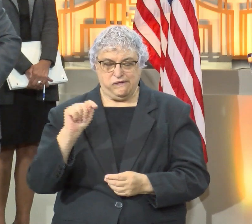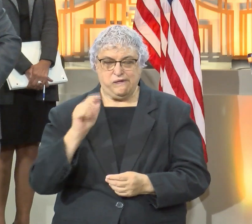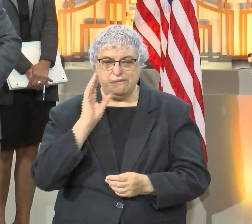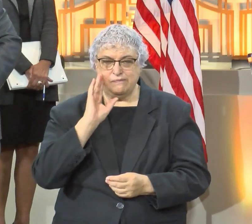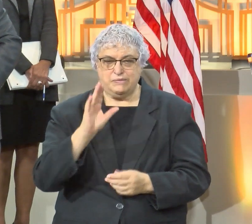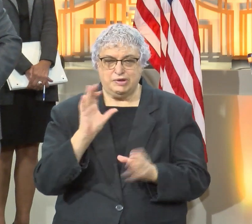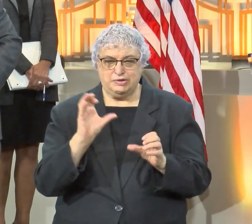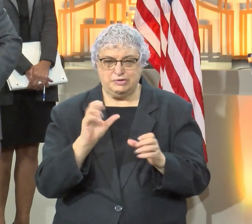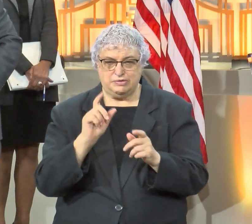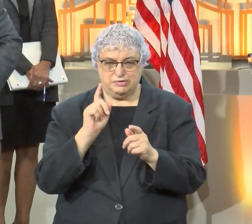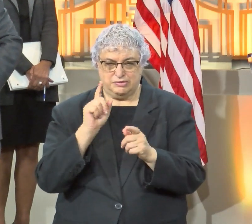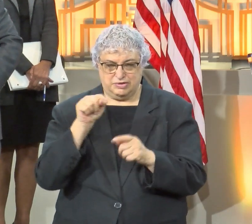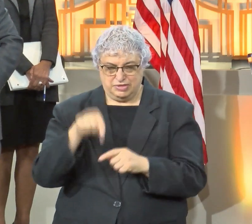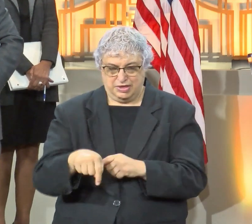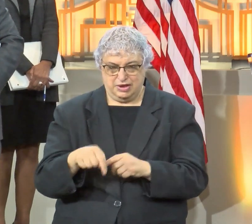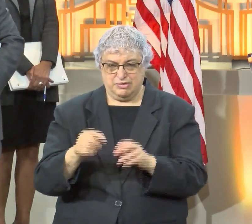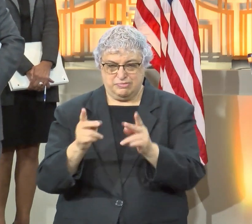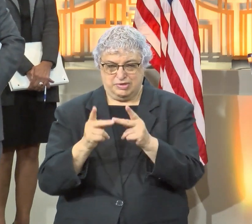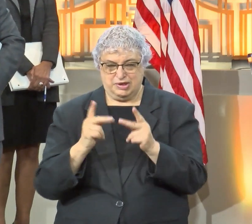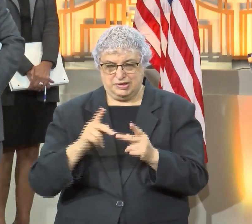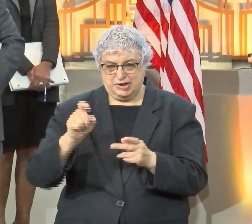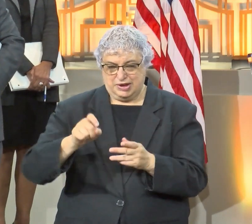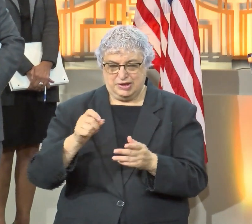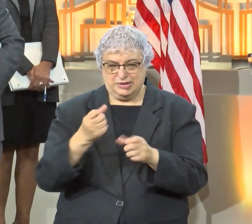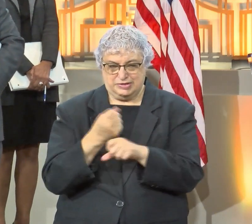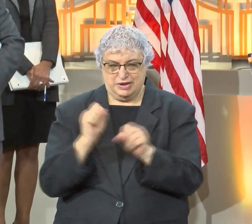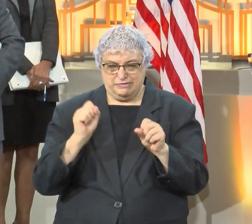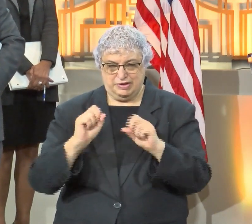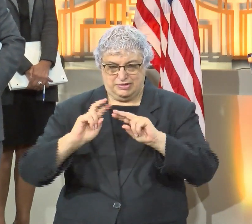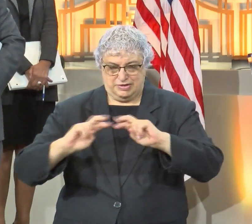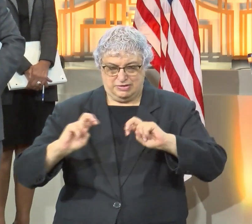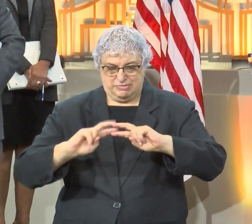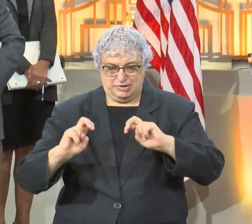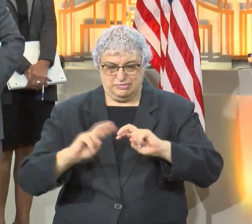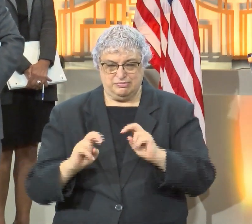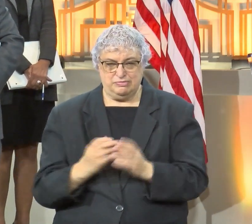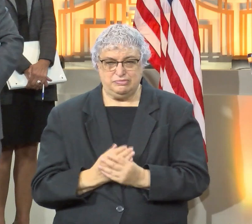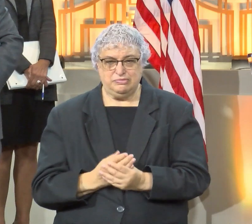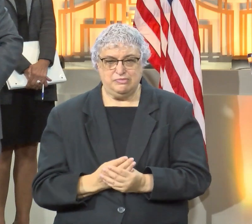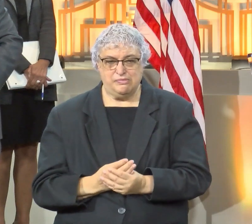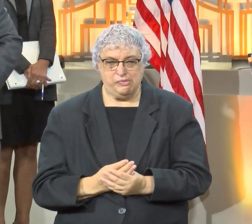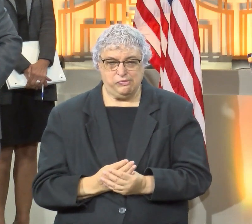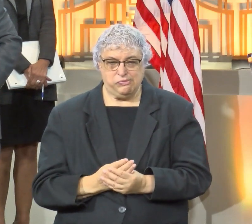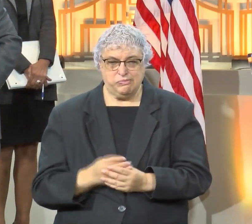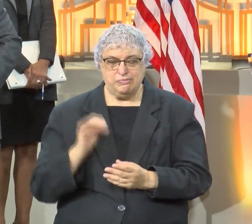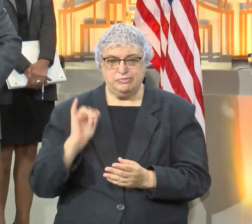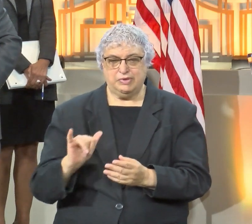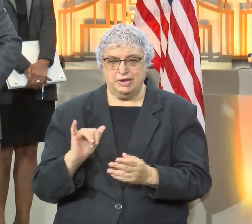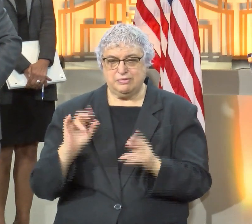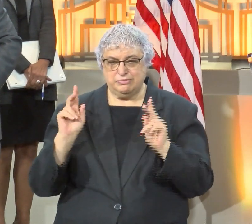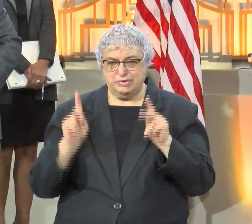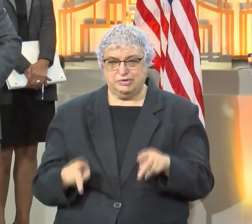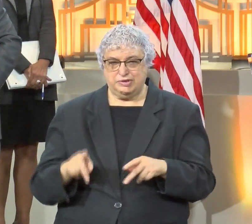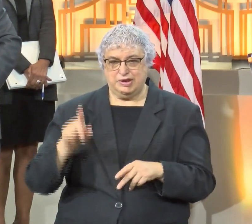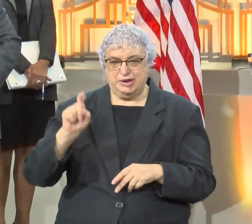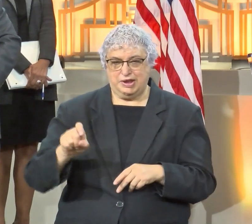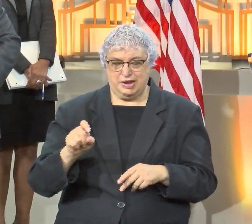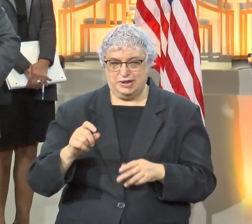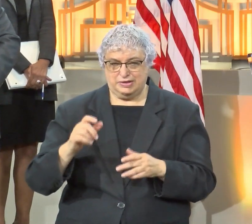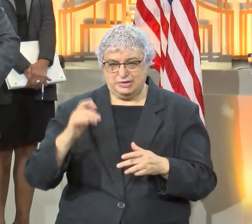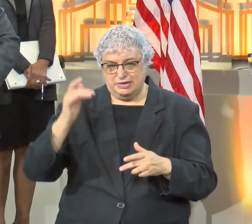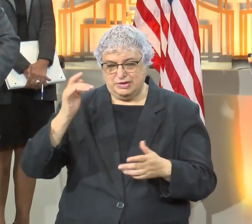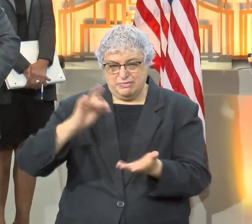do an immediate on-scene needs and safety assessment. If that victim needs immediate